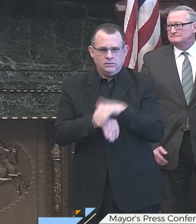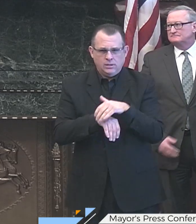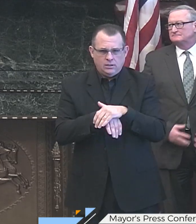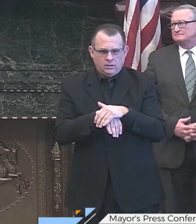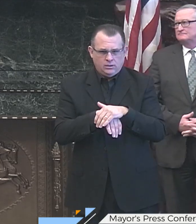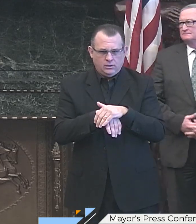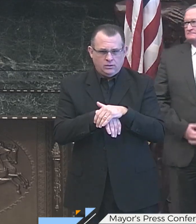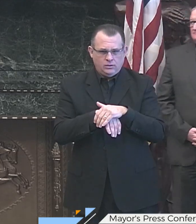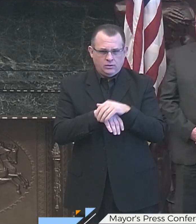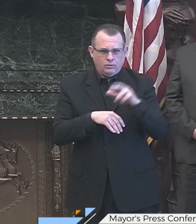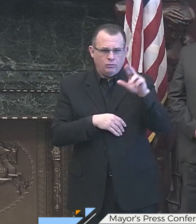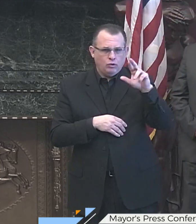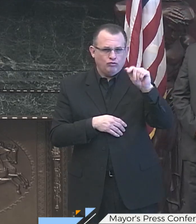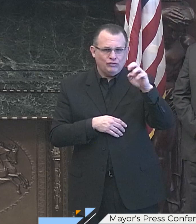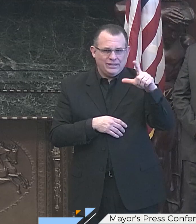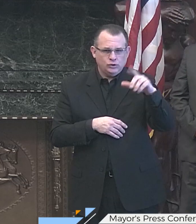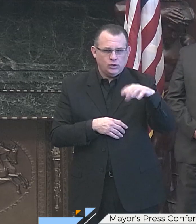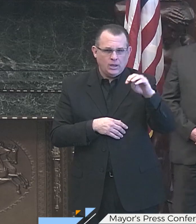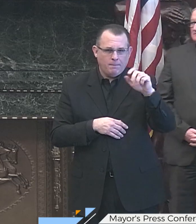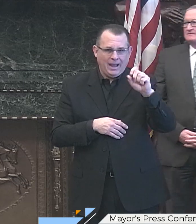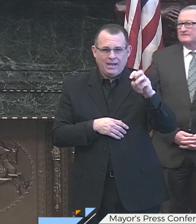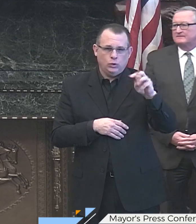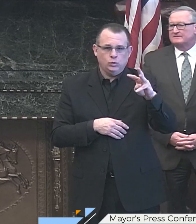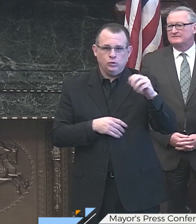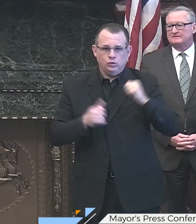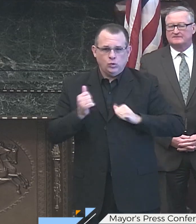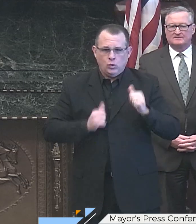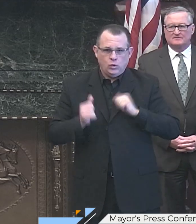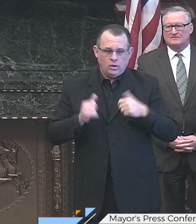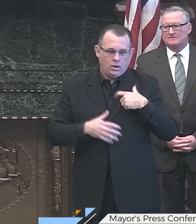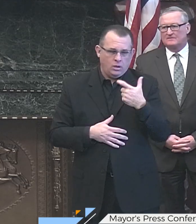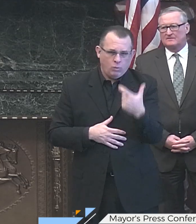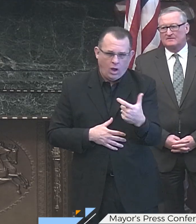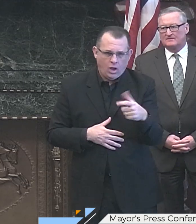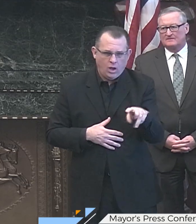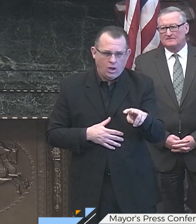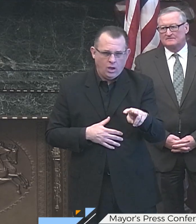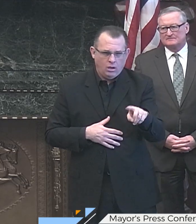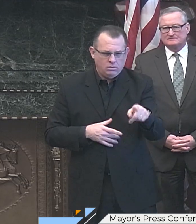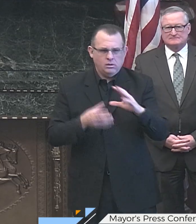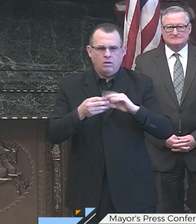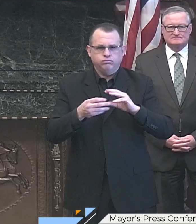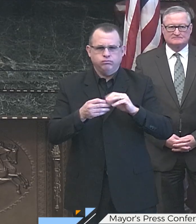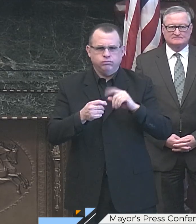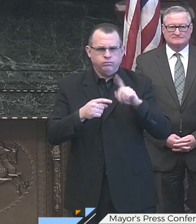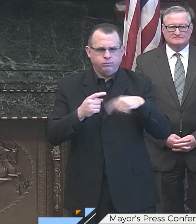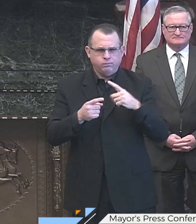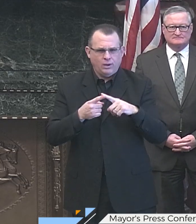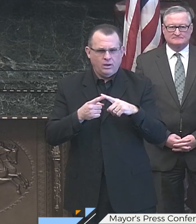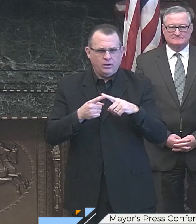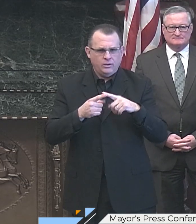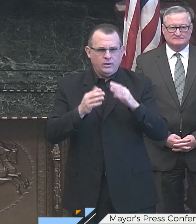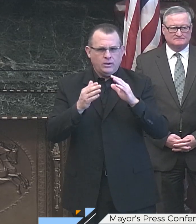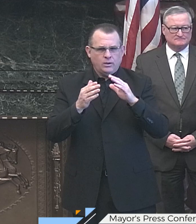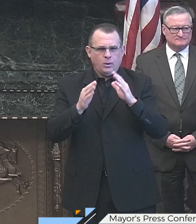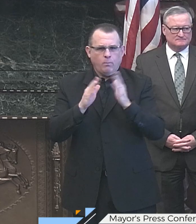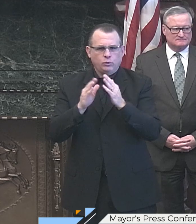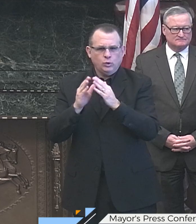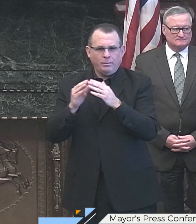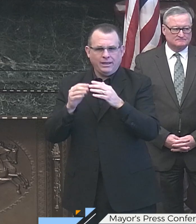don't really watch a whole lot, but I caught it last night. And they were talking about how municipalities are literally bidding against each